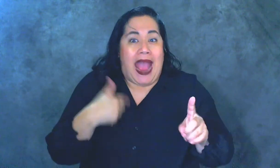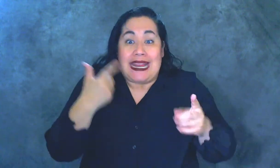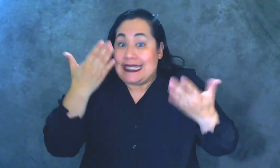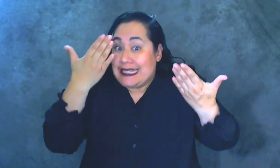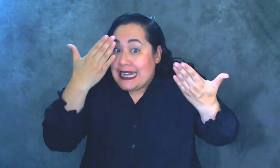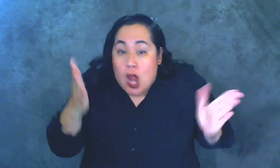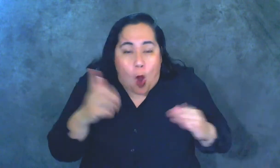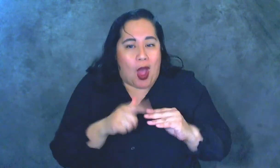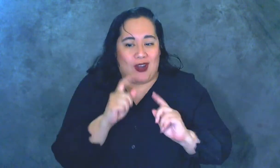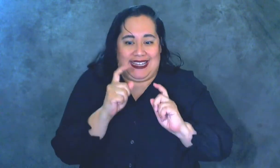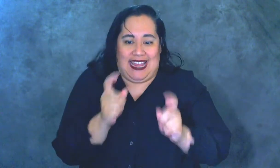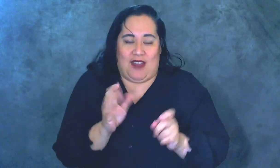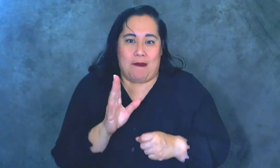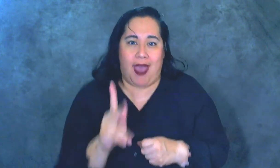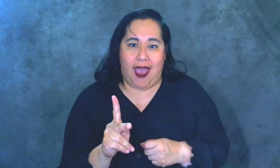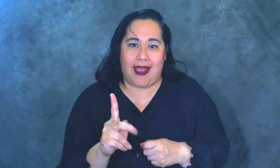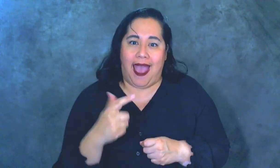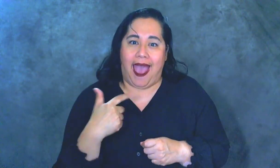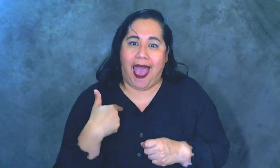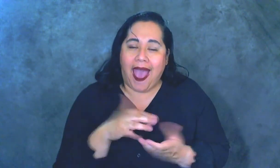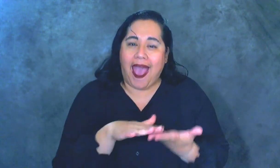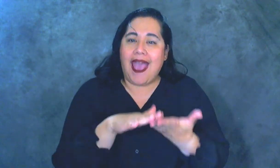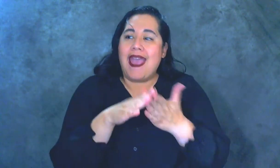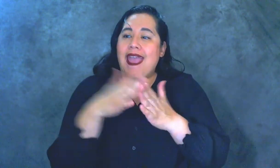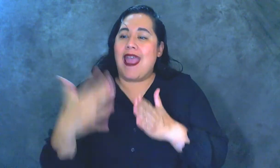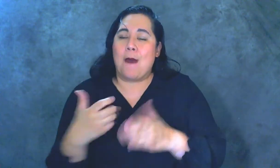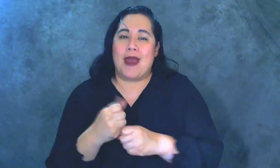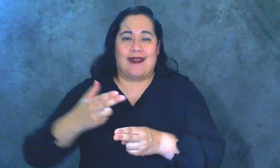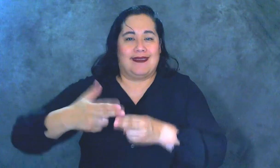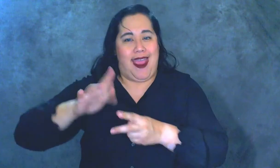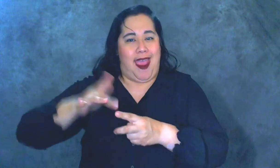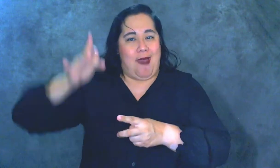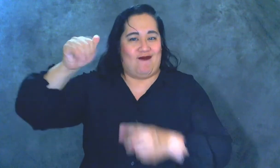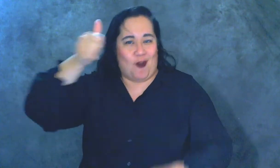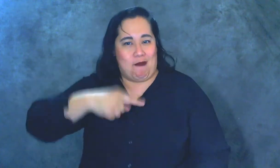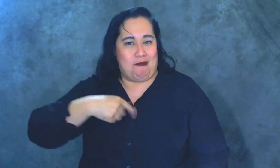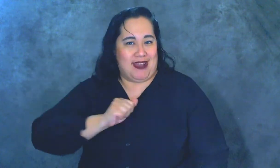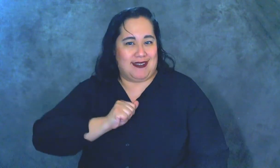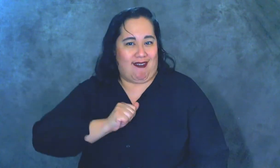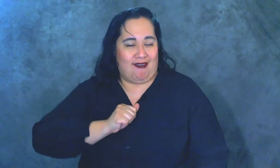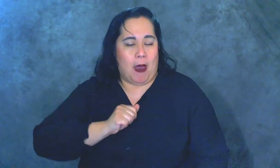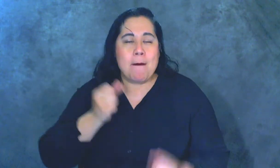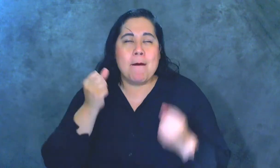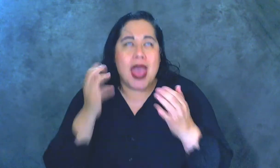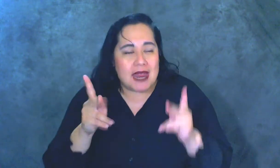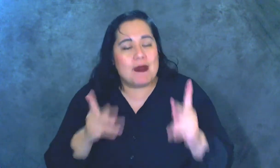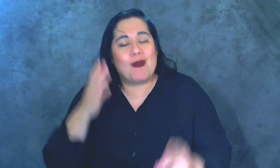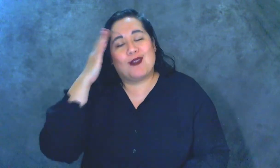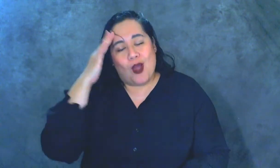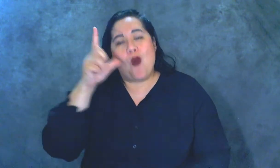giving back is that I ended up making a name for myself. Many people know who I am.